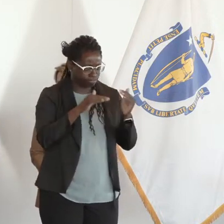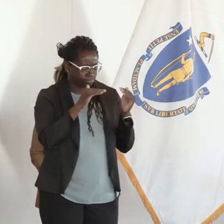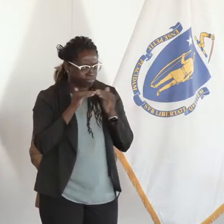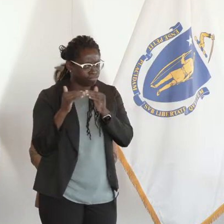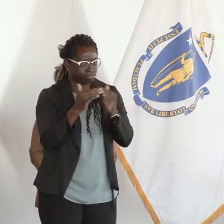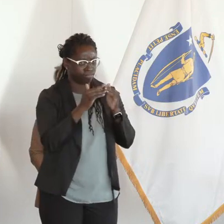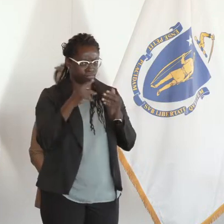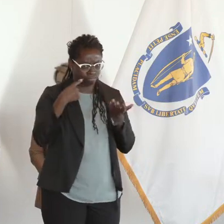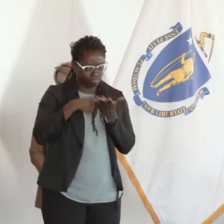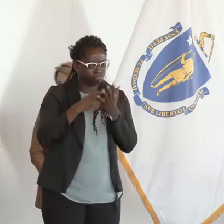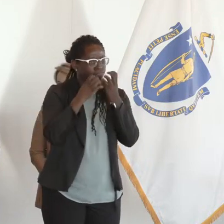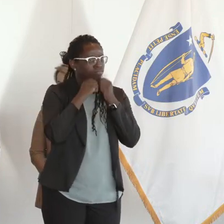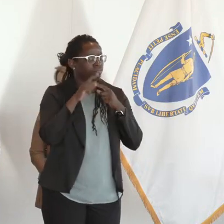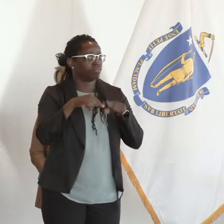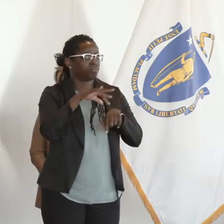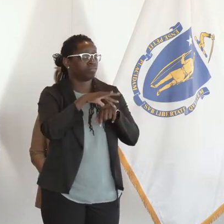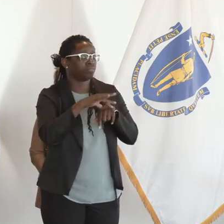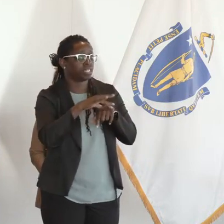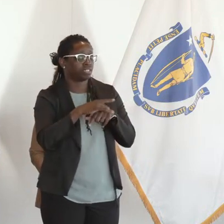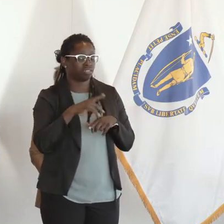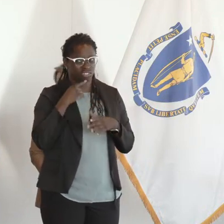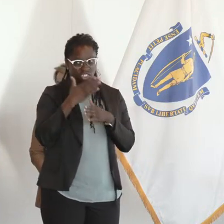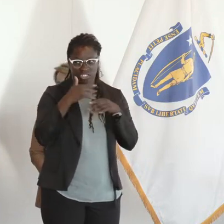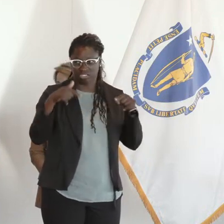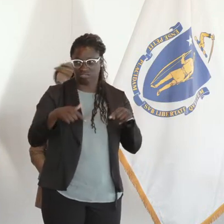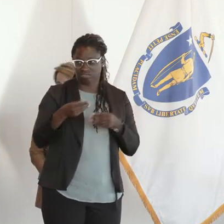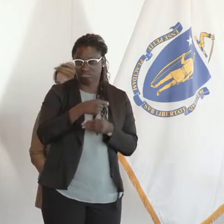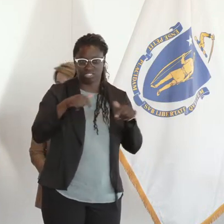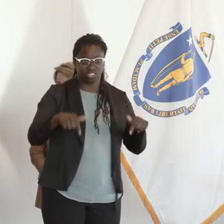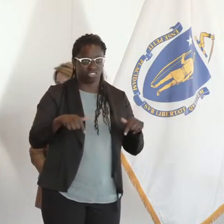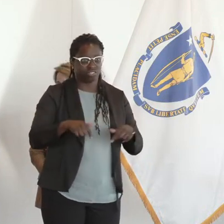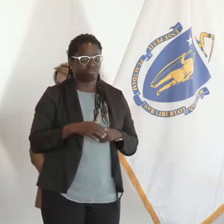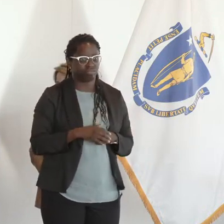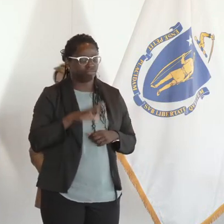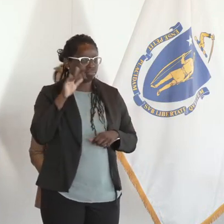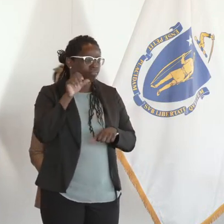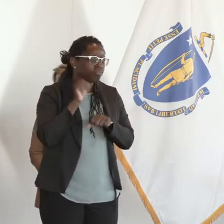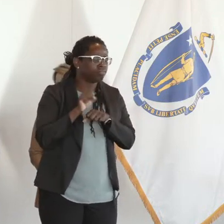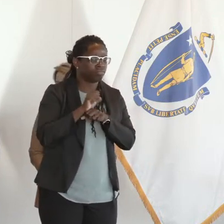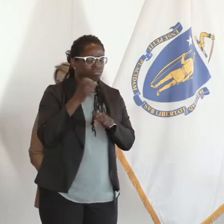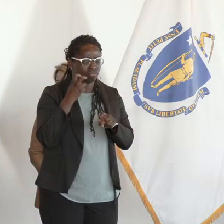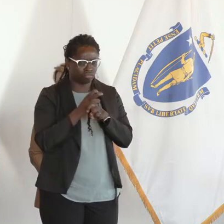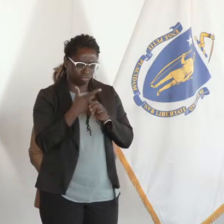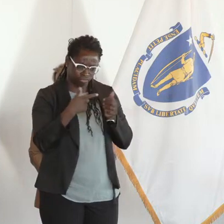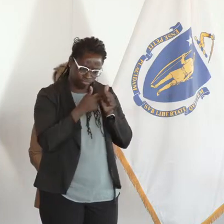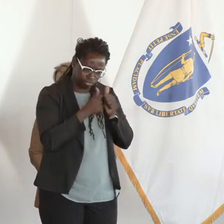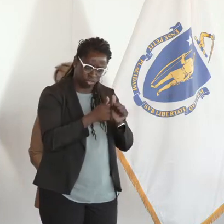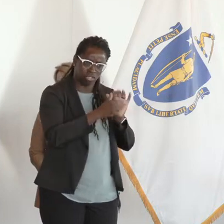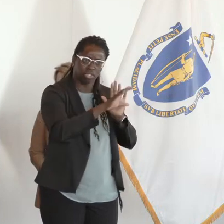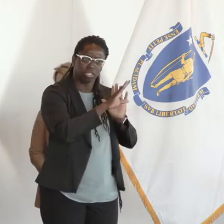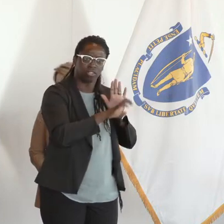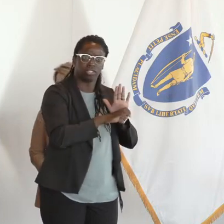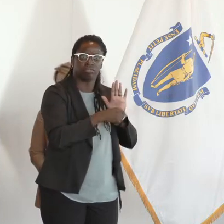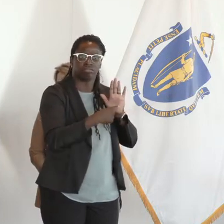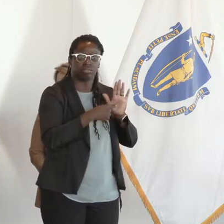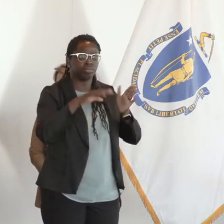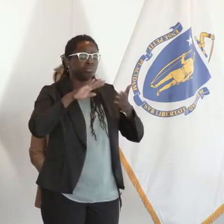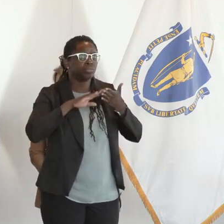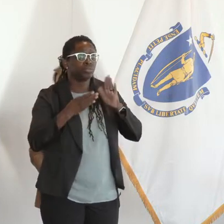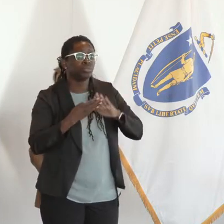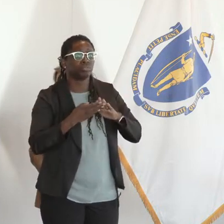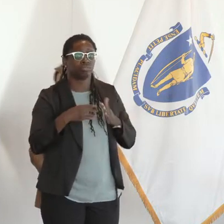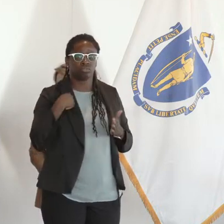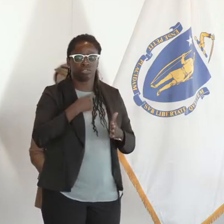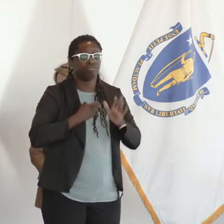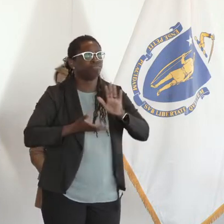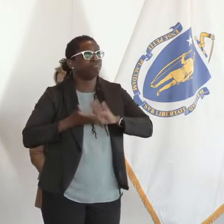the planet that we all share. We work hard to behave ethically in the communities where we operate to maintain the confidence of